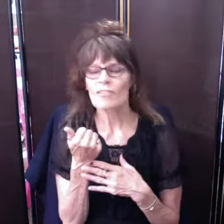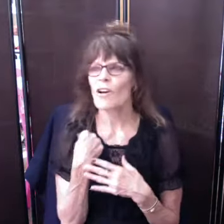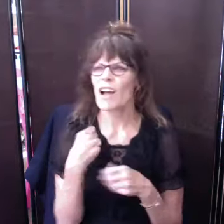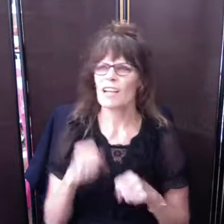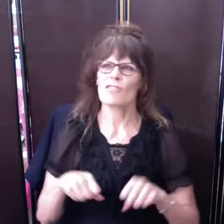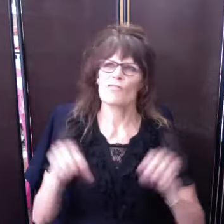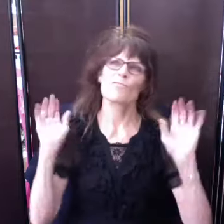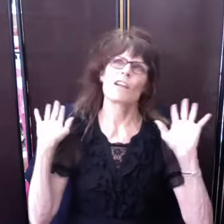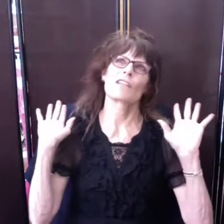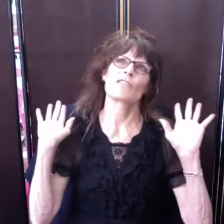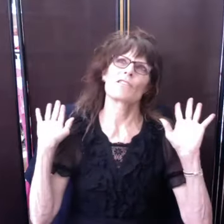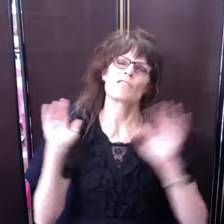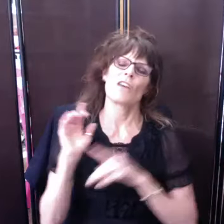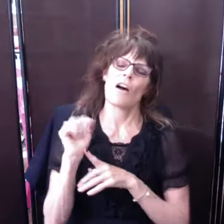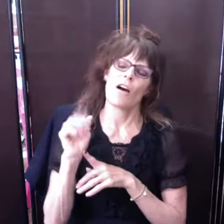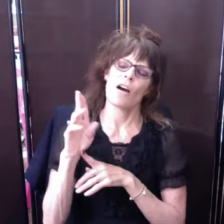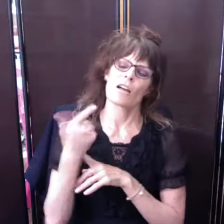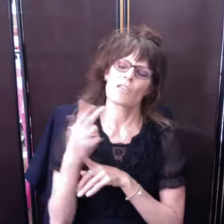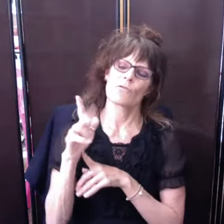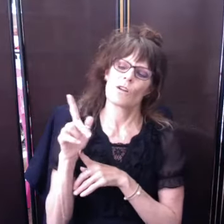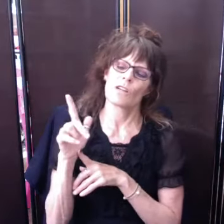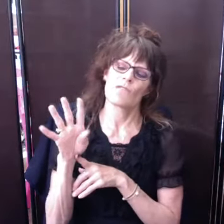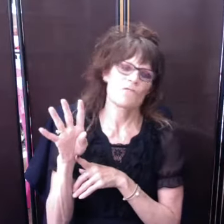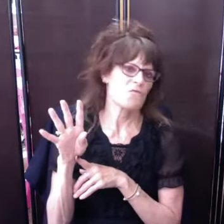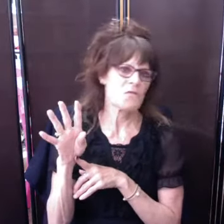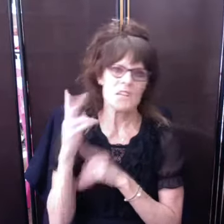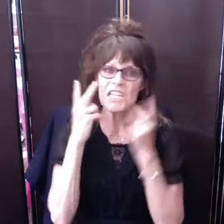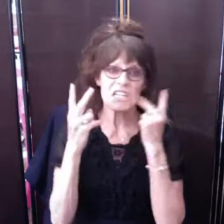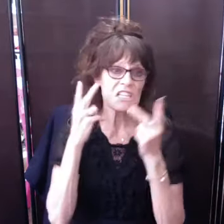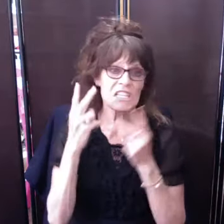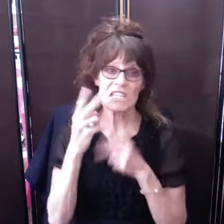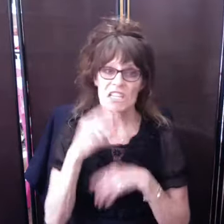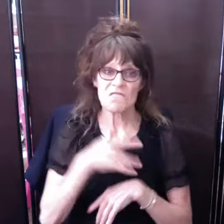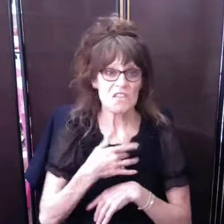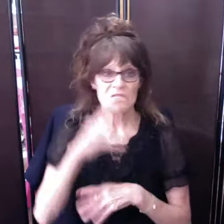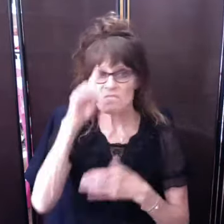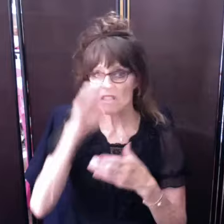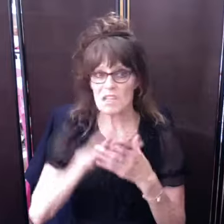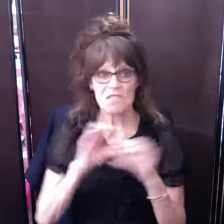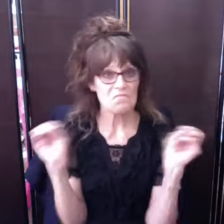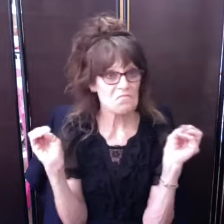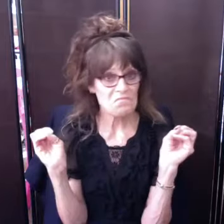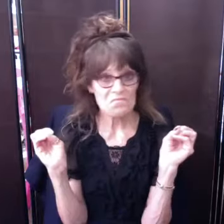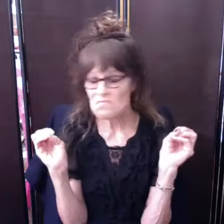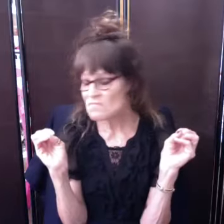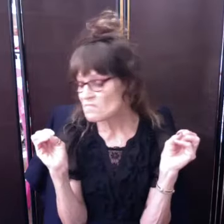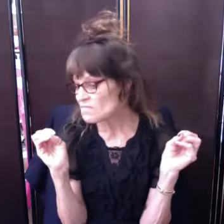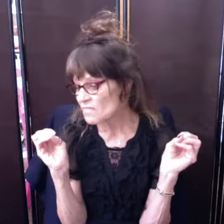of the 24th of August, something I didn't know or see or feel or believe in. What does the book say?